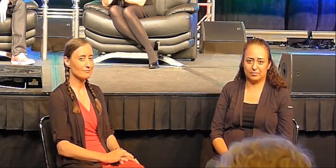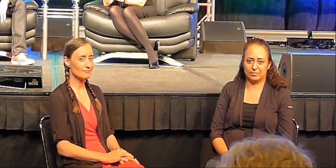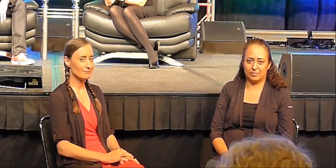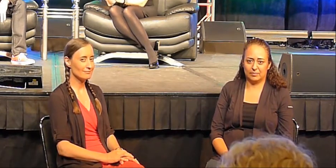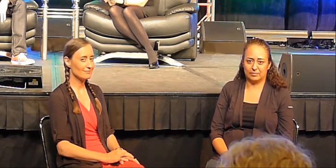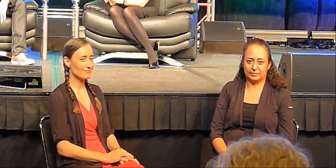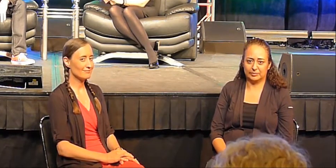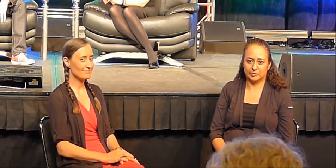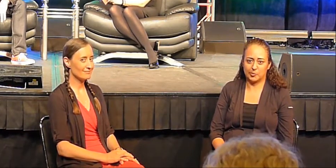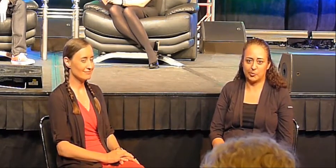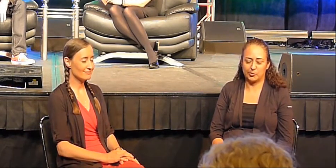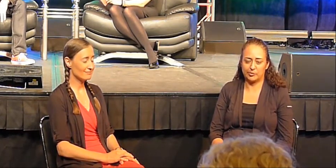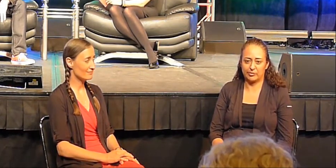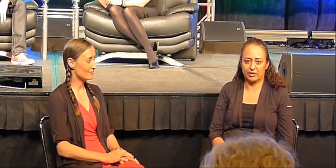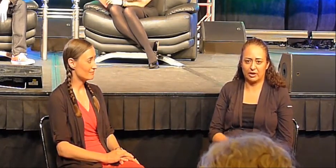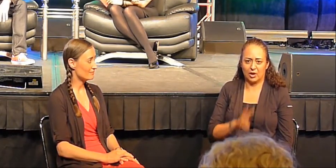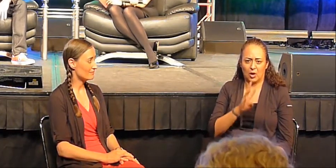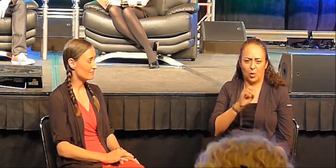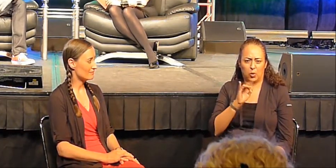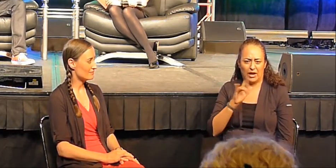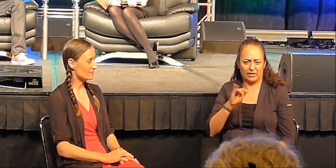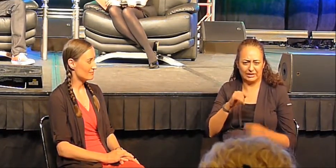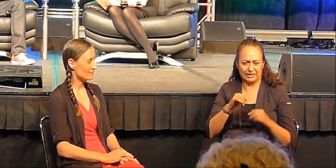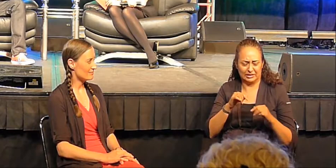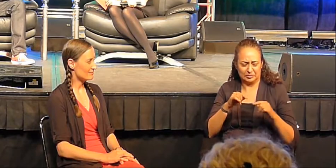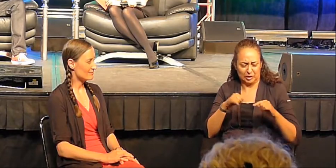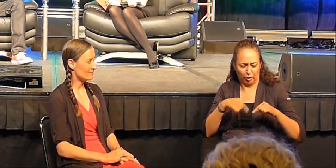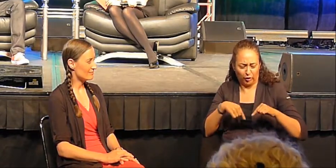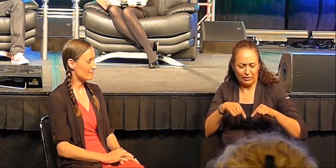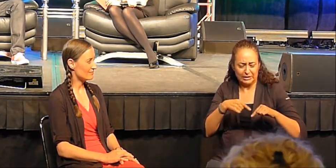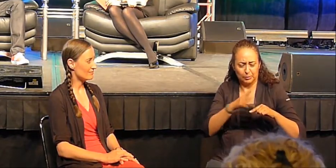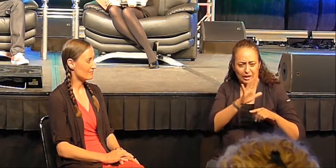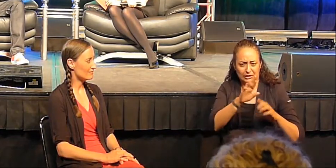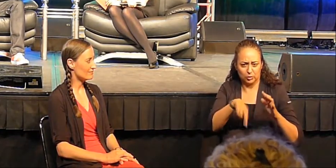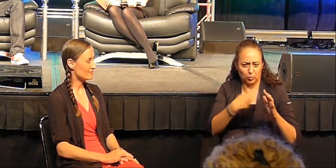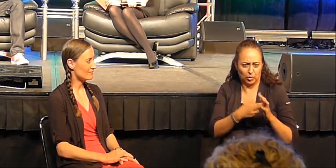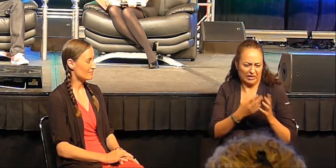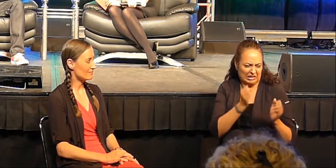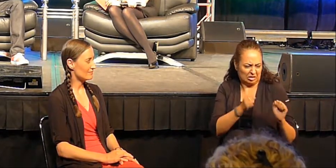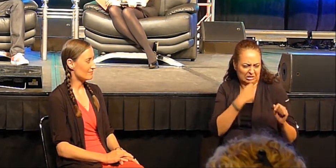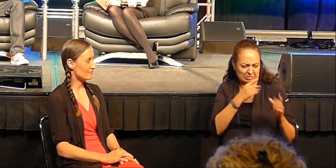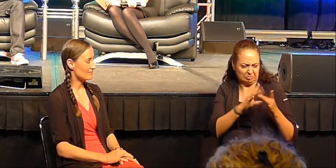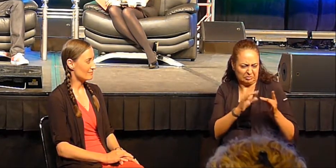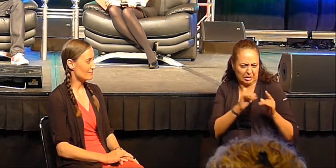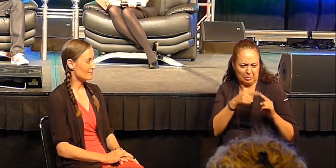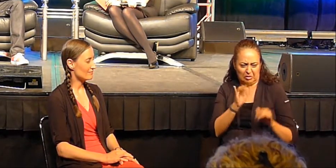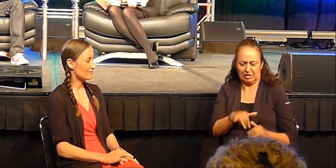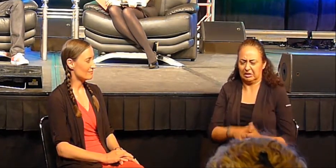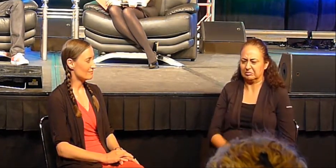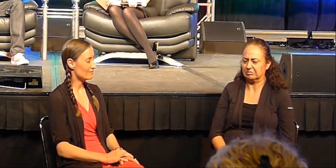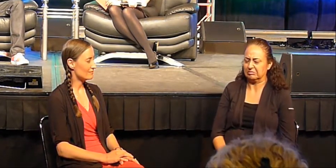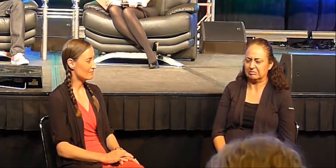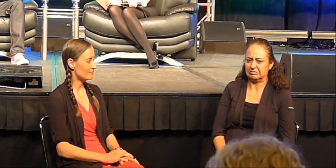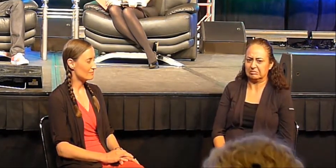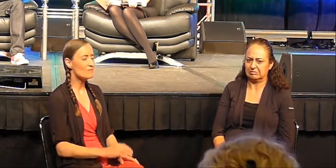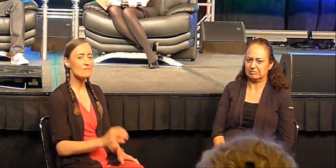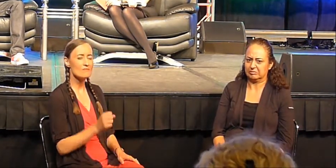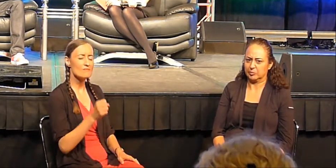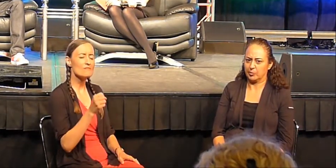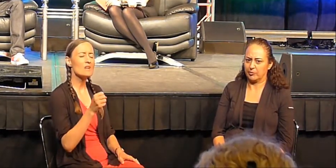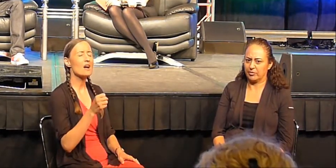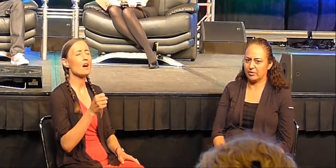me about that? Is that true? Absolutely. It's so bizarre. Wally Shawn is a wonderful actor. He's a playwright. He's